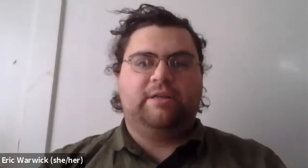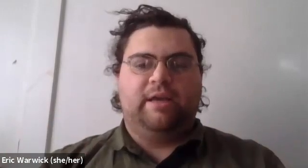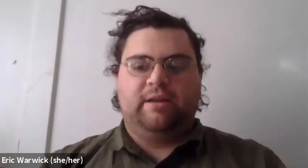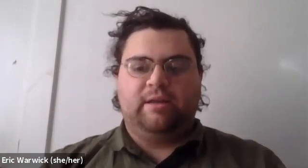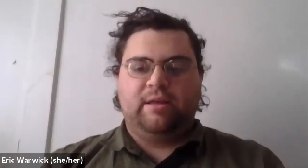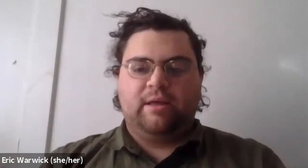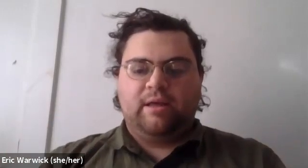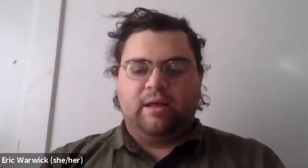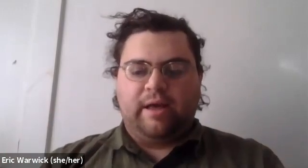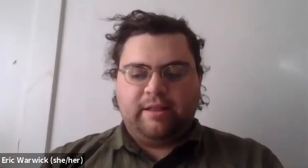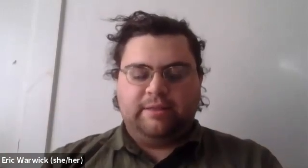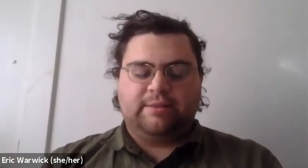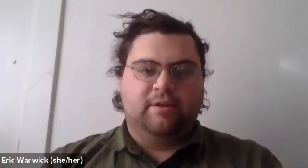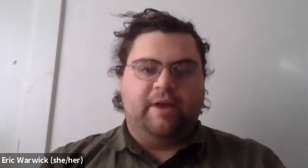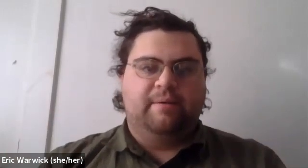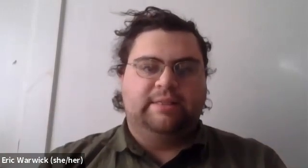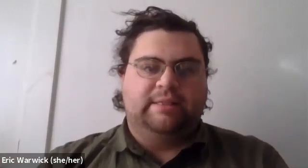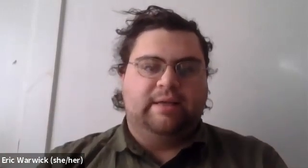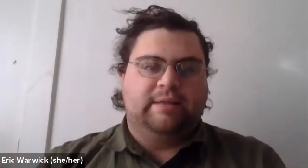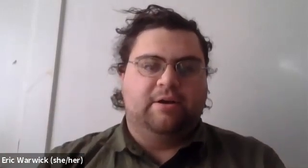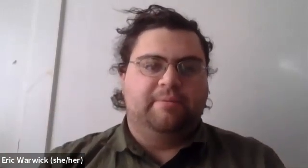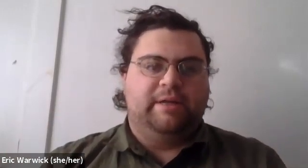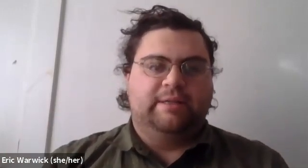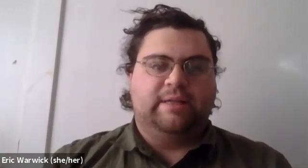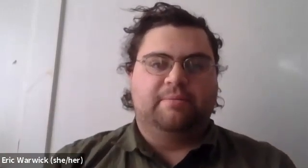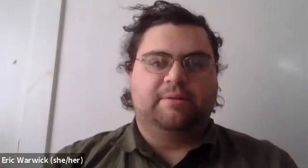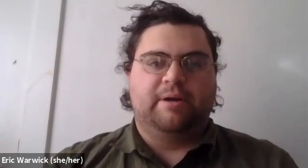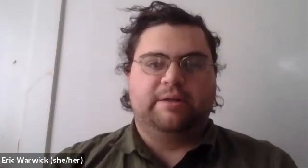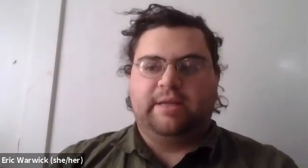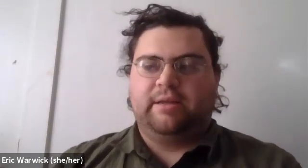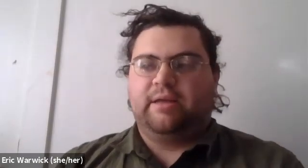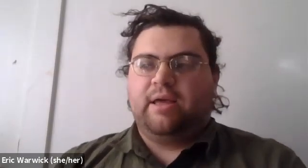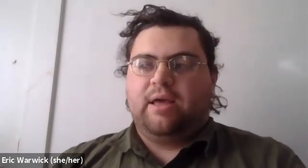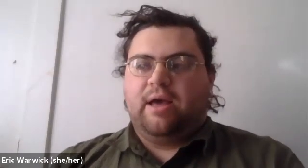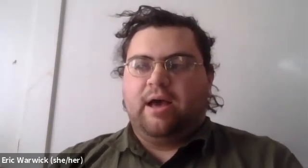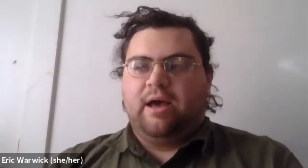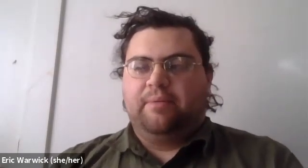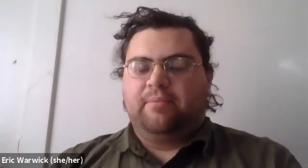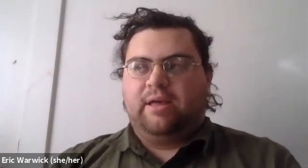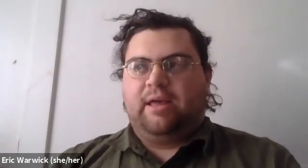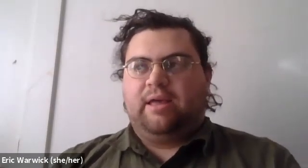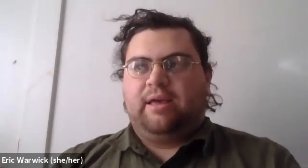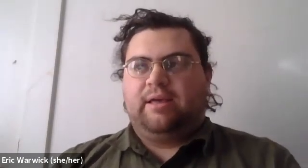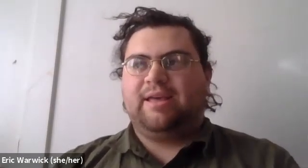having worked in a lot of these school environments as an openly disabled person,